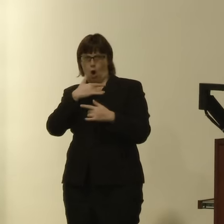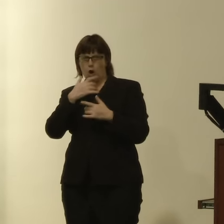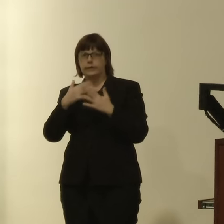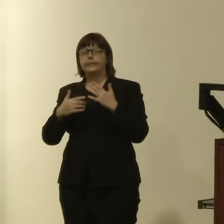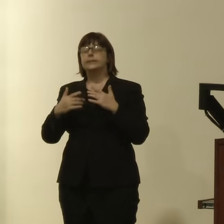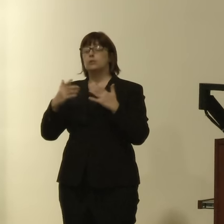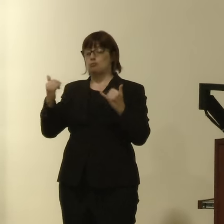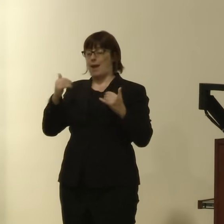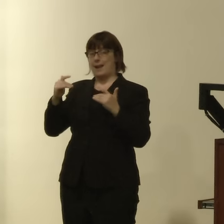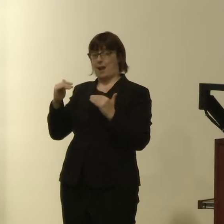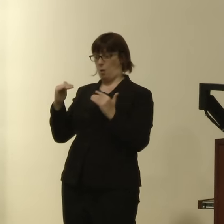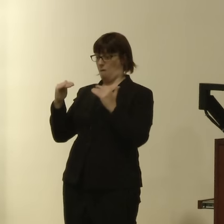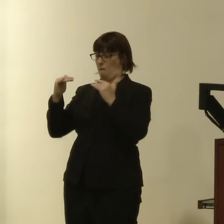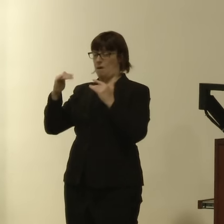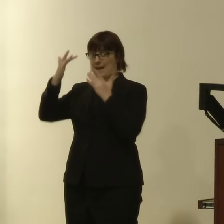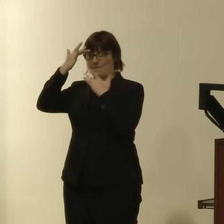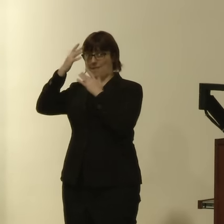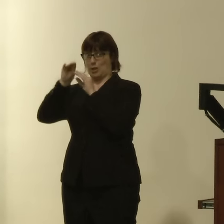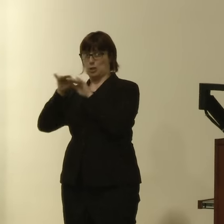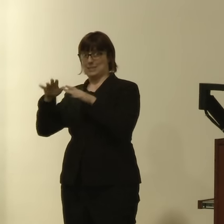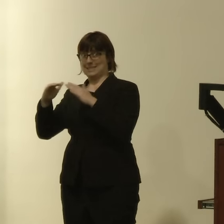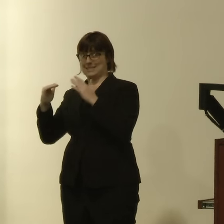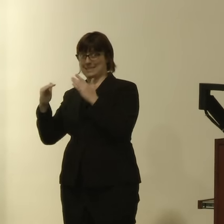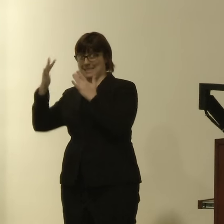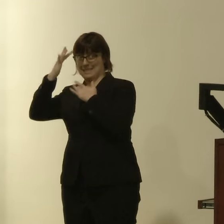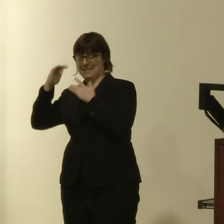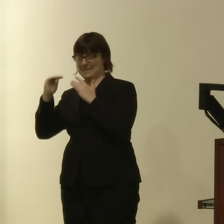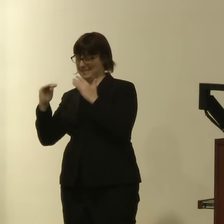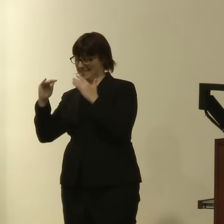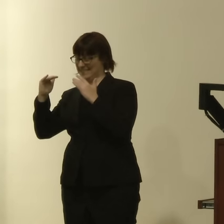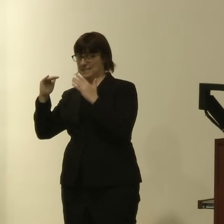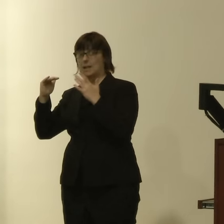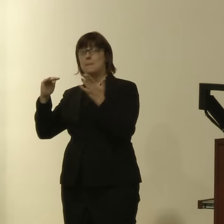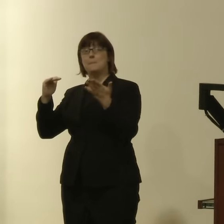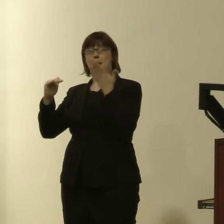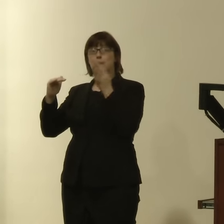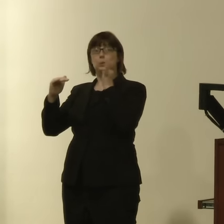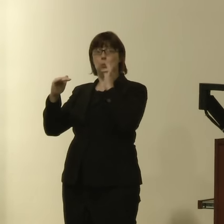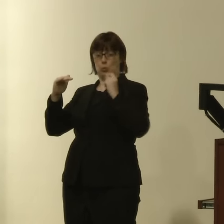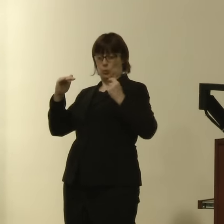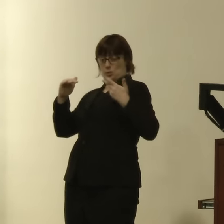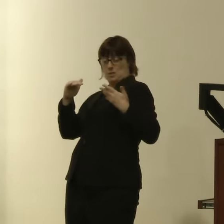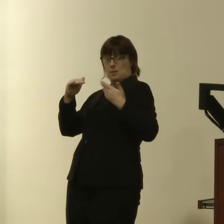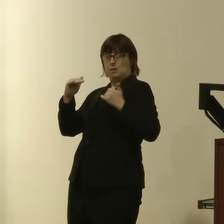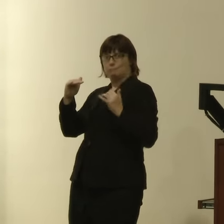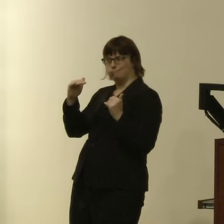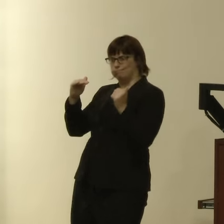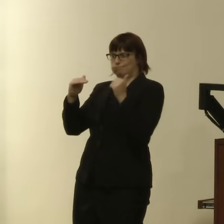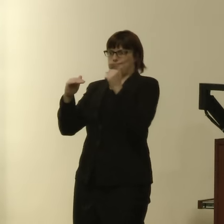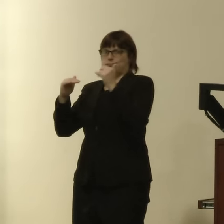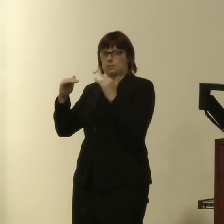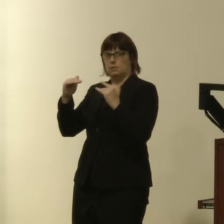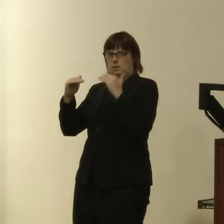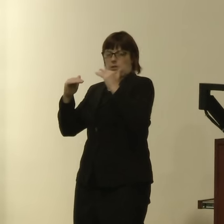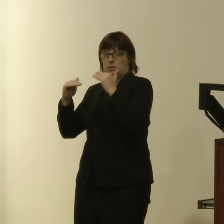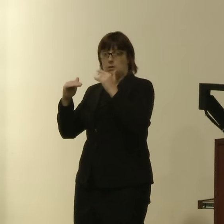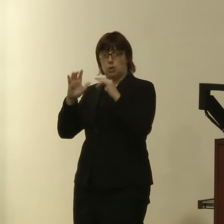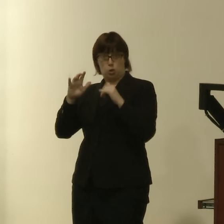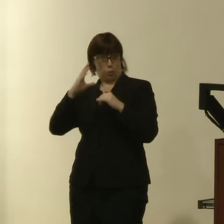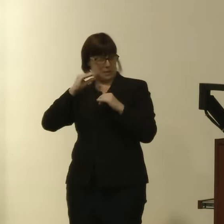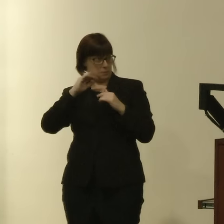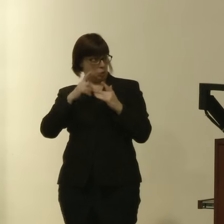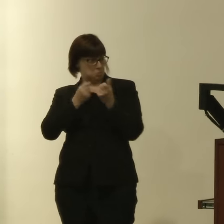infectious diseases in the next couple of decades. Does your experience in the field suggest that that's the case? And if so, is there anything we can